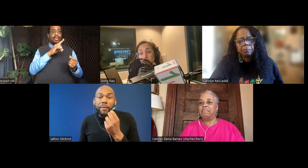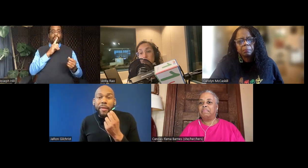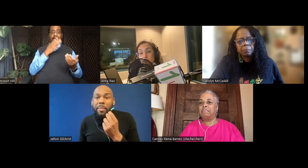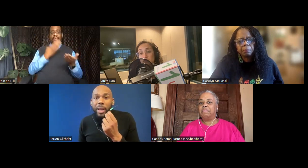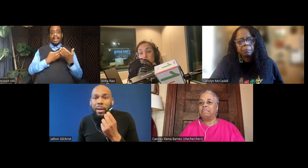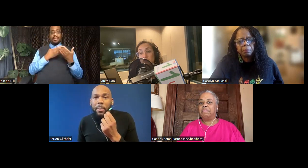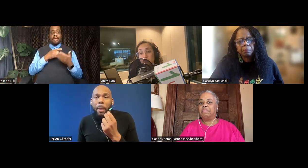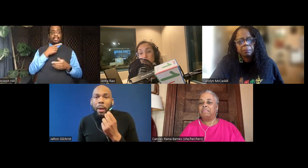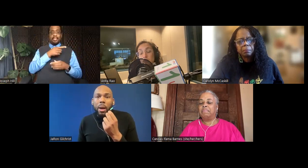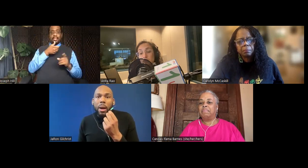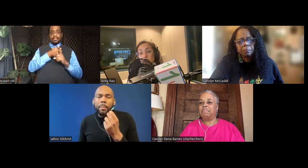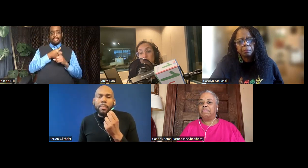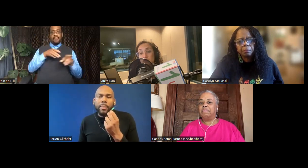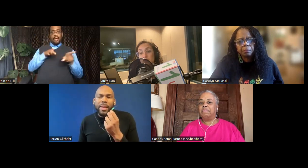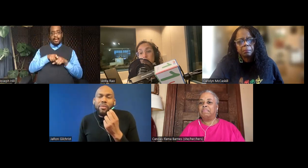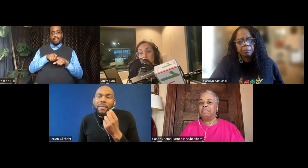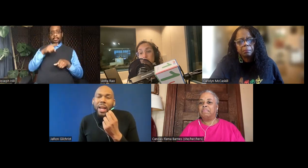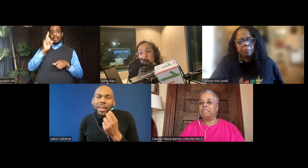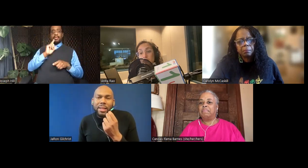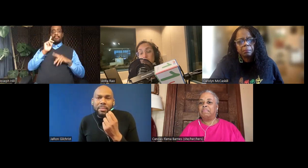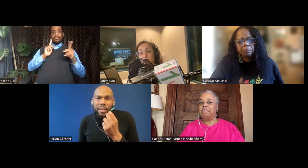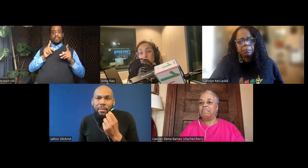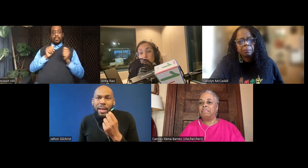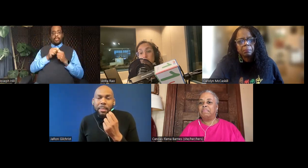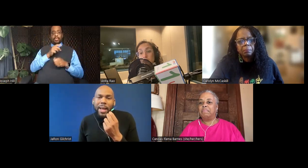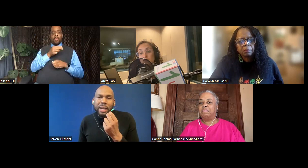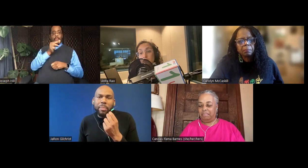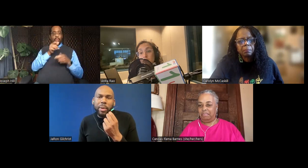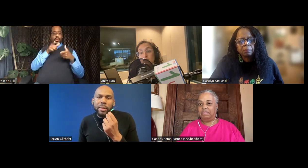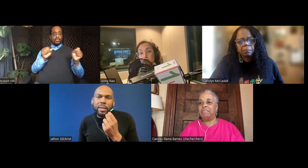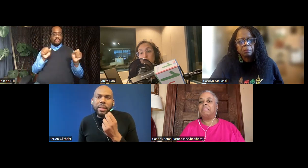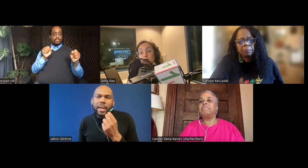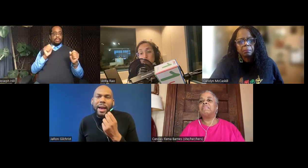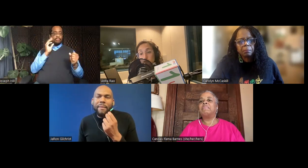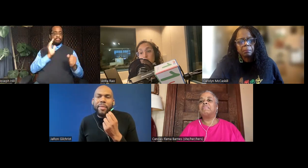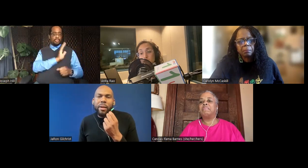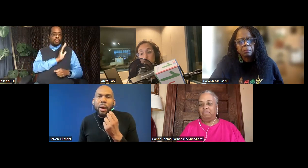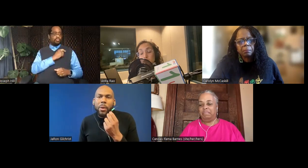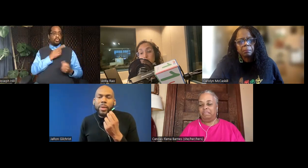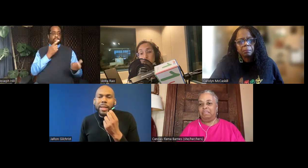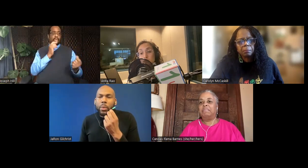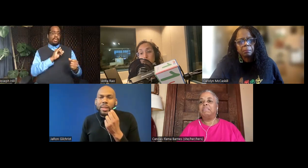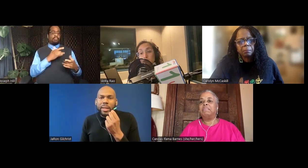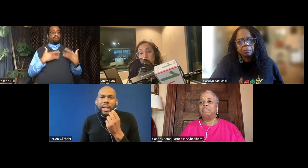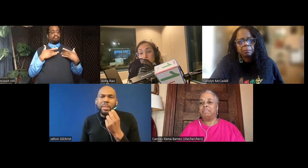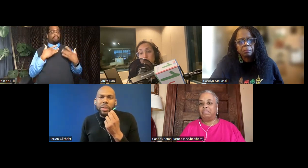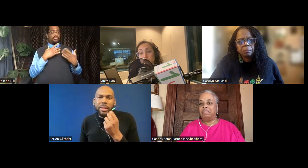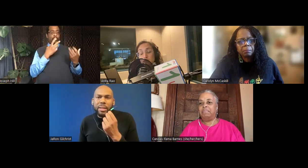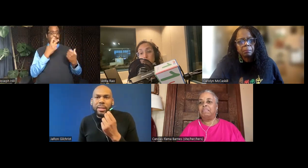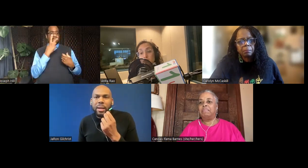their family. Um, it really validates themselves as a Black deaf person to have their own linguistic